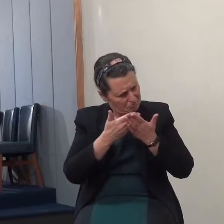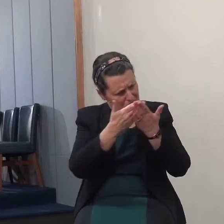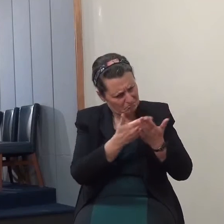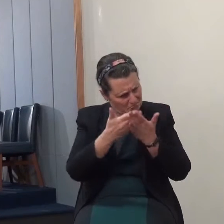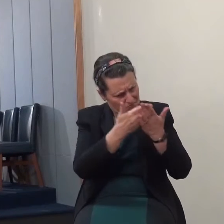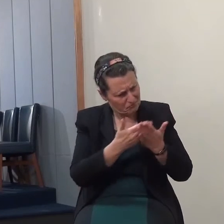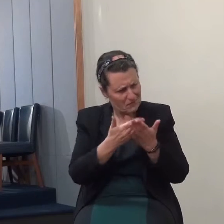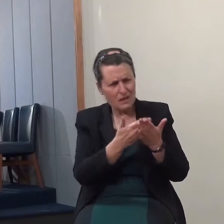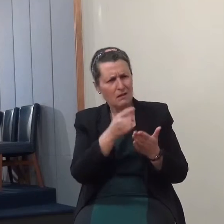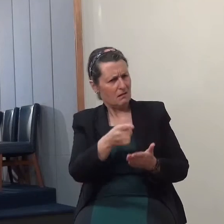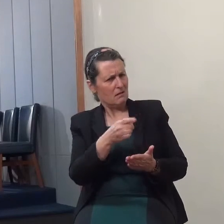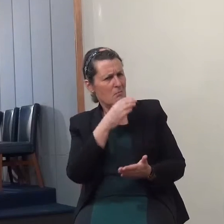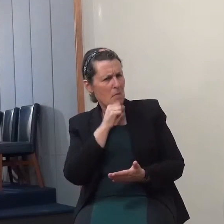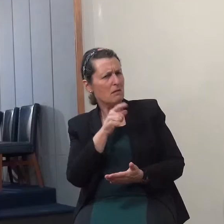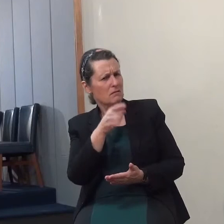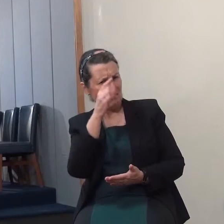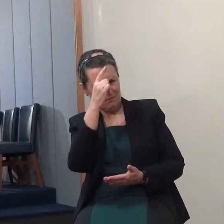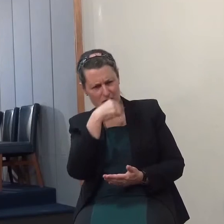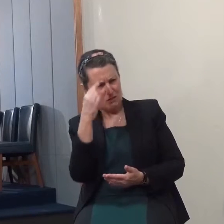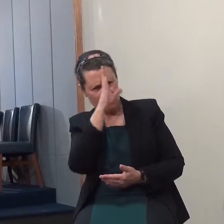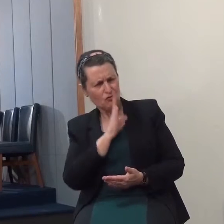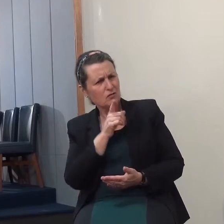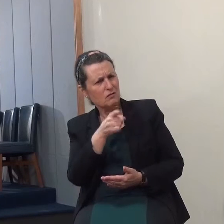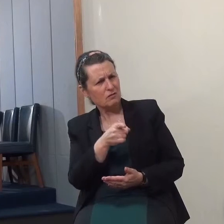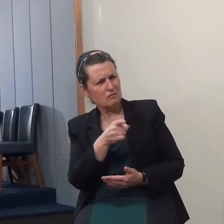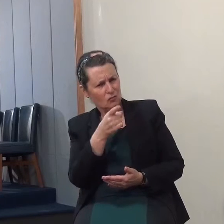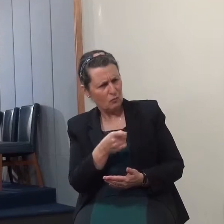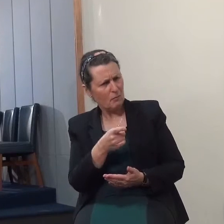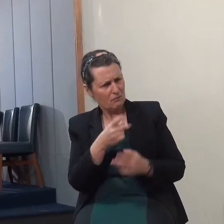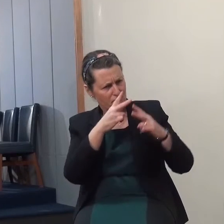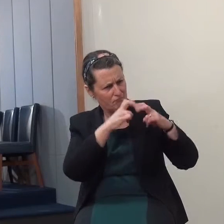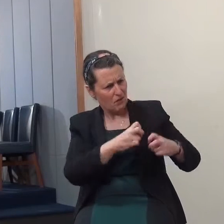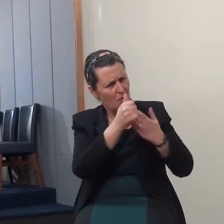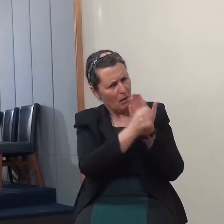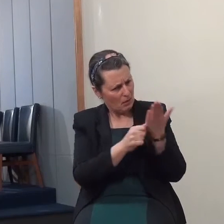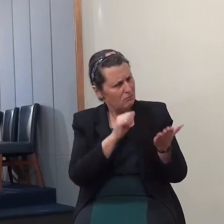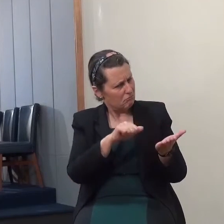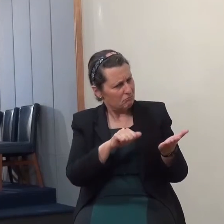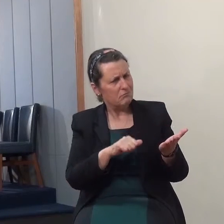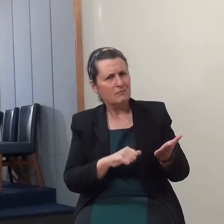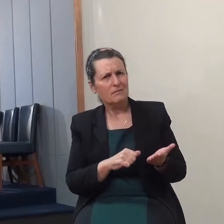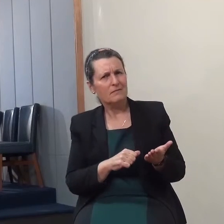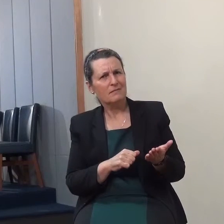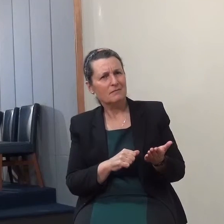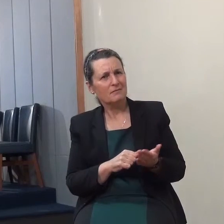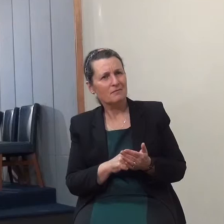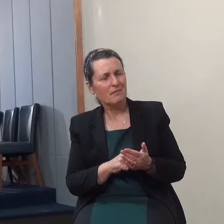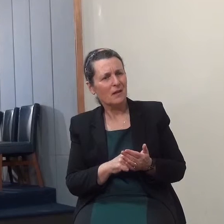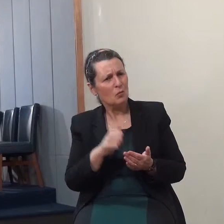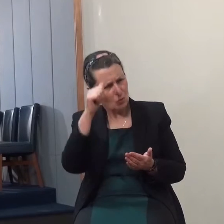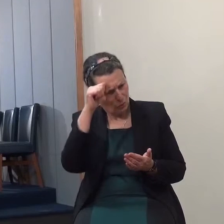very serious man, Christ is to him. And a student of Scripture, he says, in effect. And you're